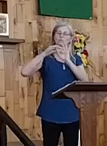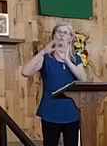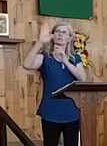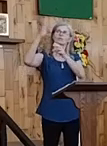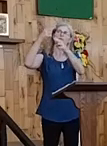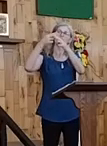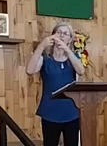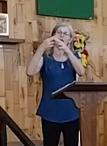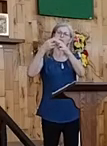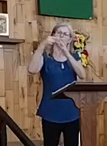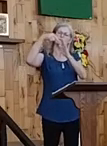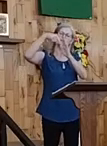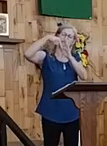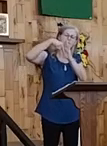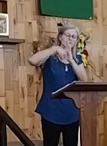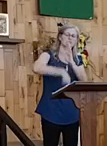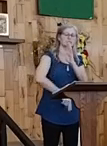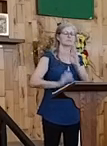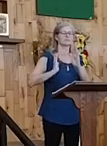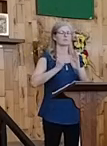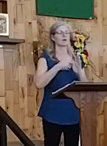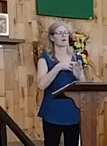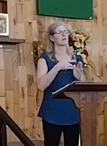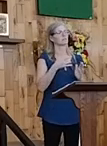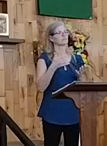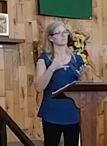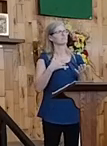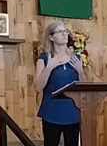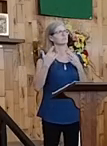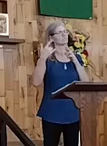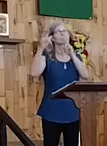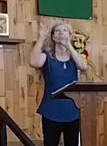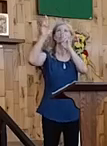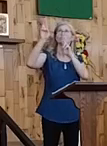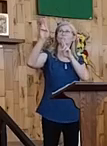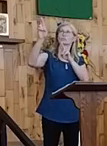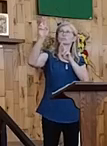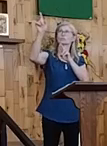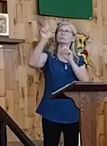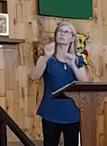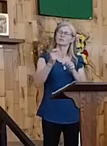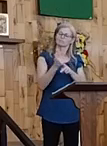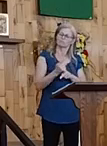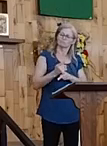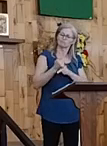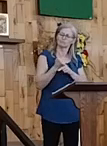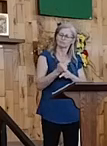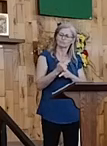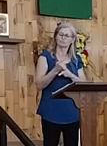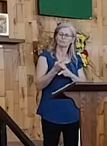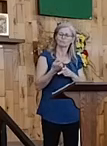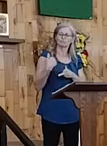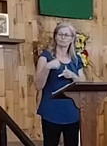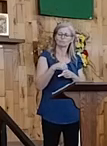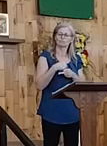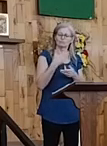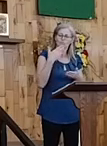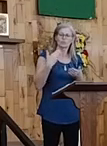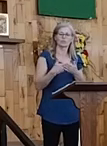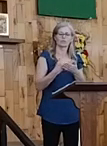So that by deepening our sense of reverence, you may nurture in us what is good, and by